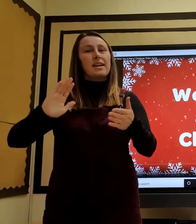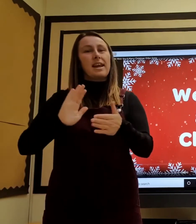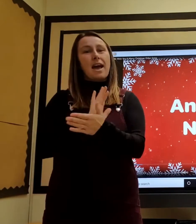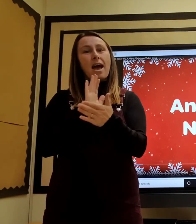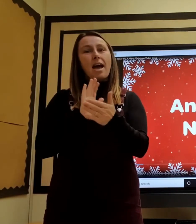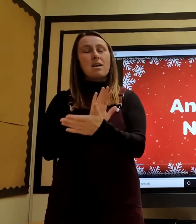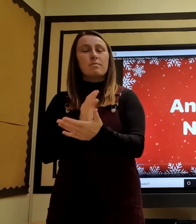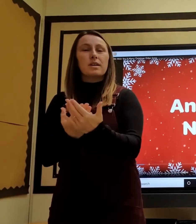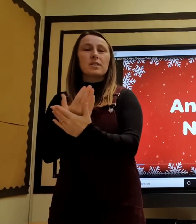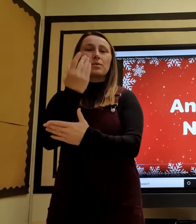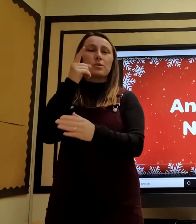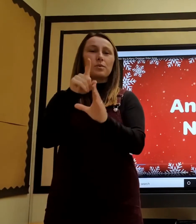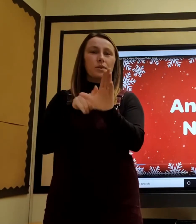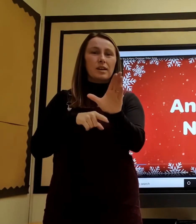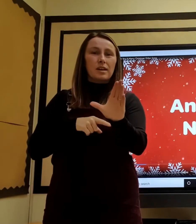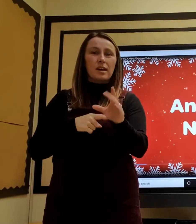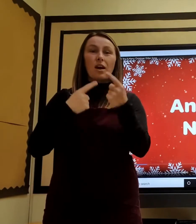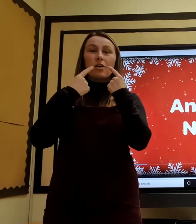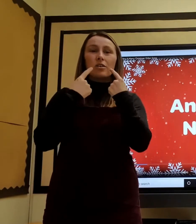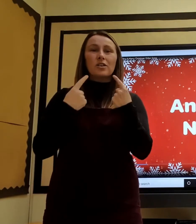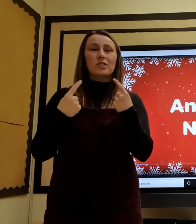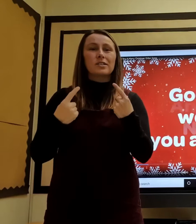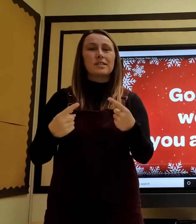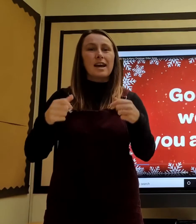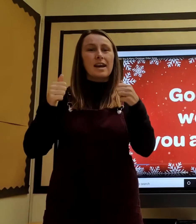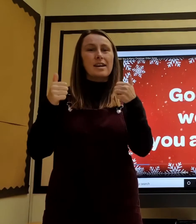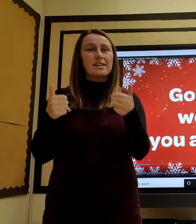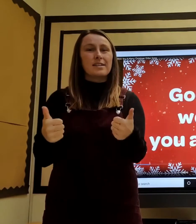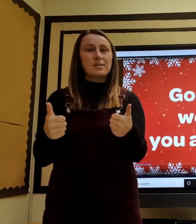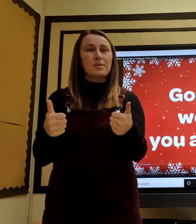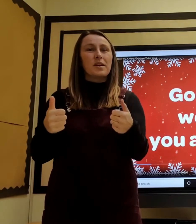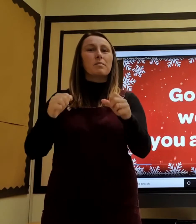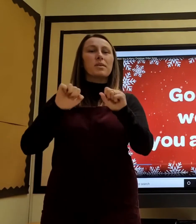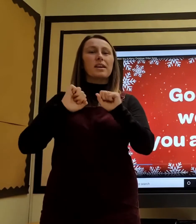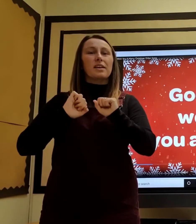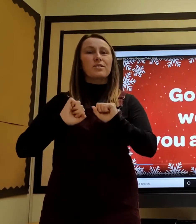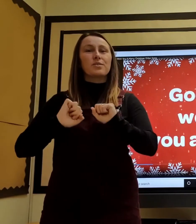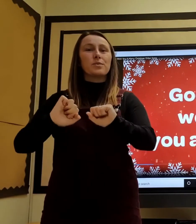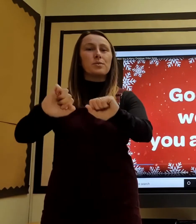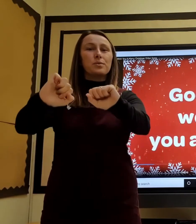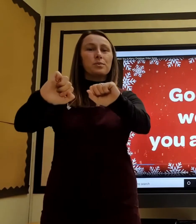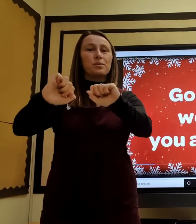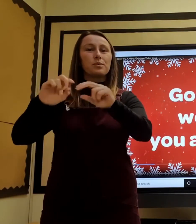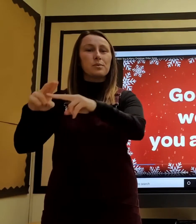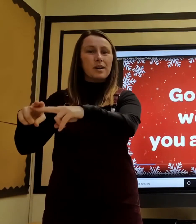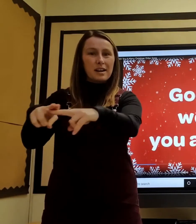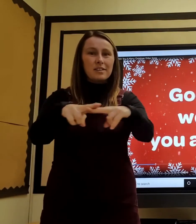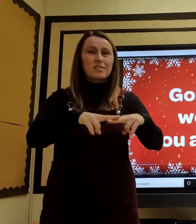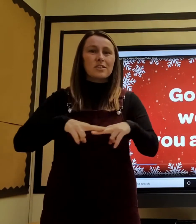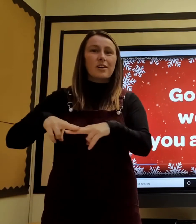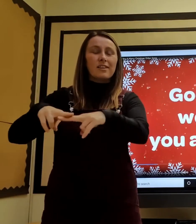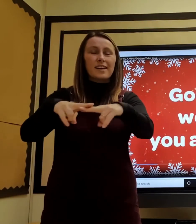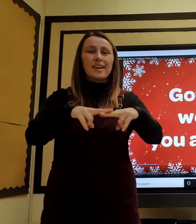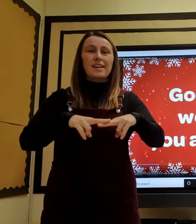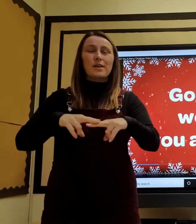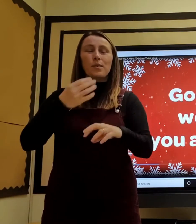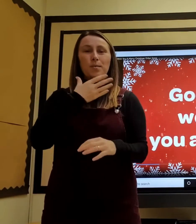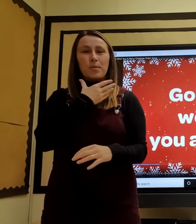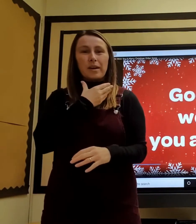a Happy New Year. Good tidings we bring to you and your kin.